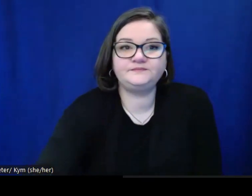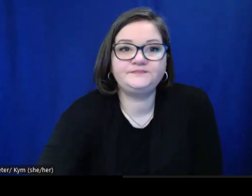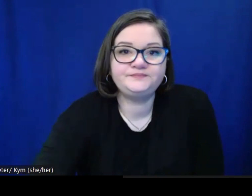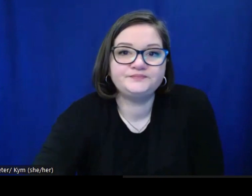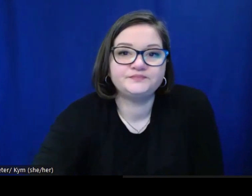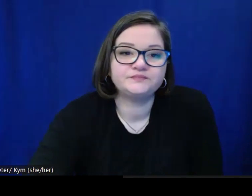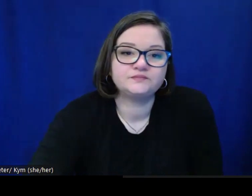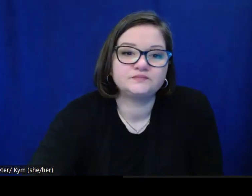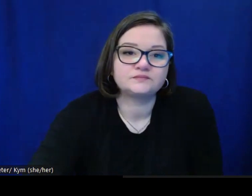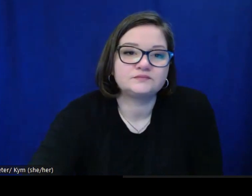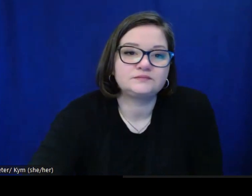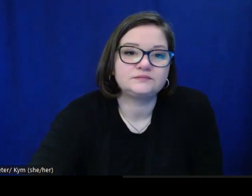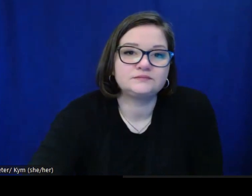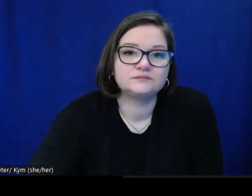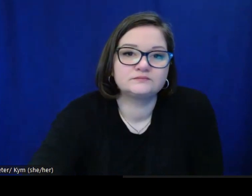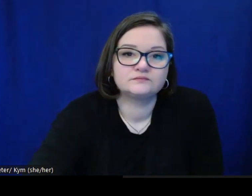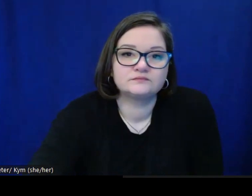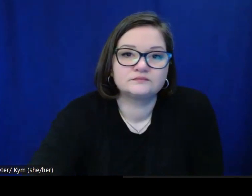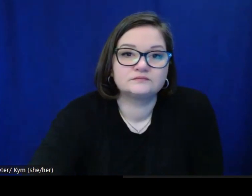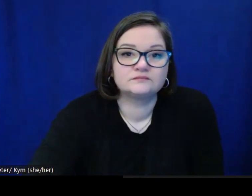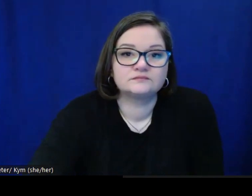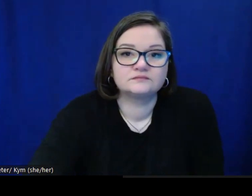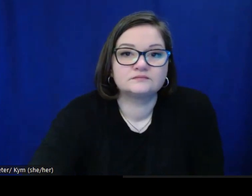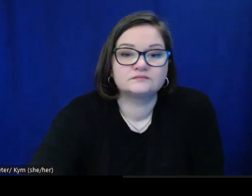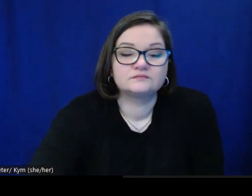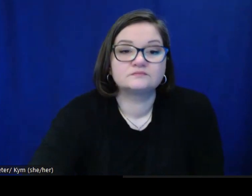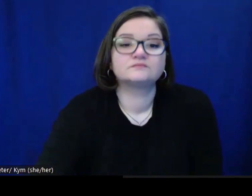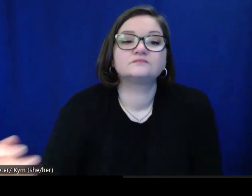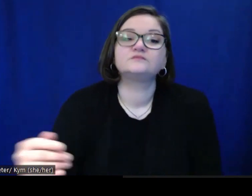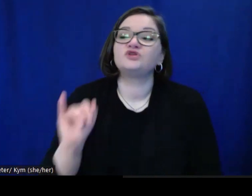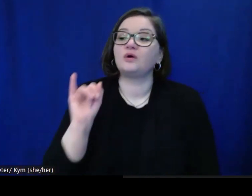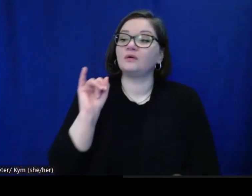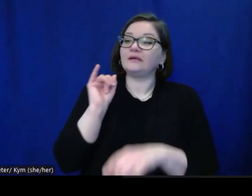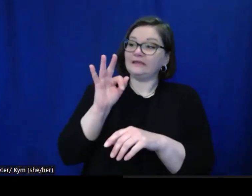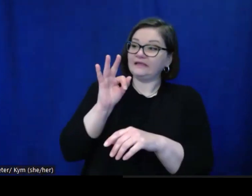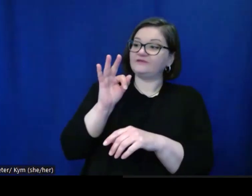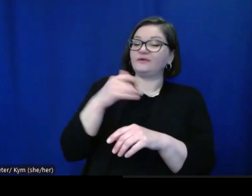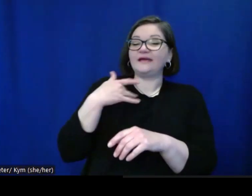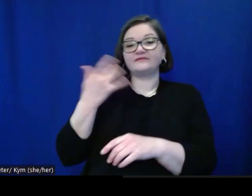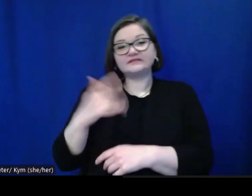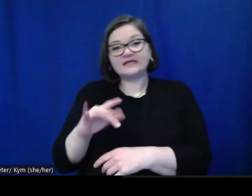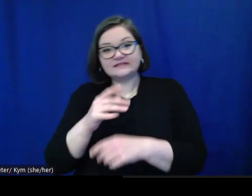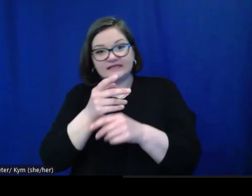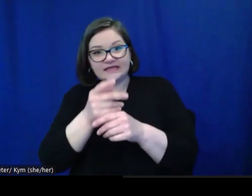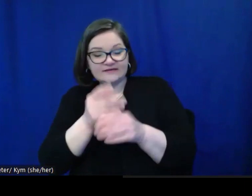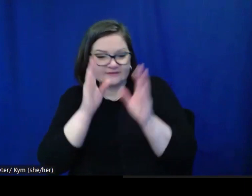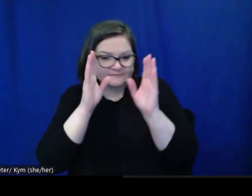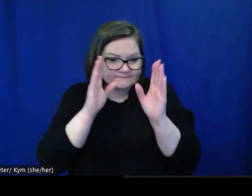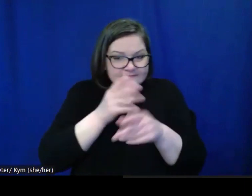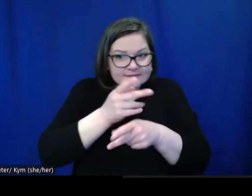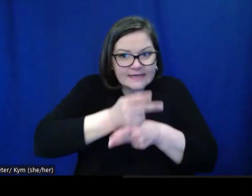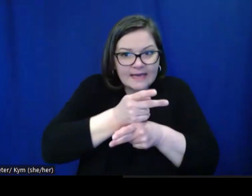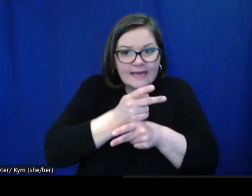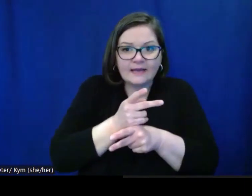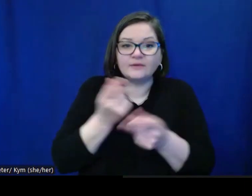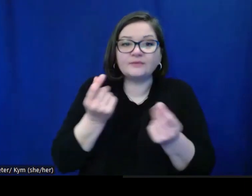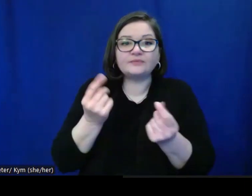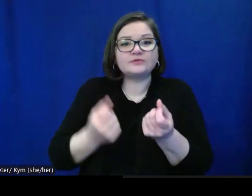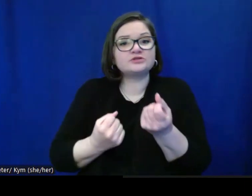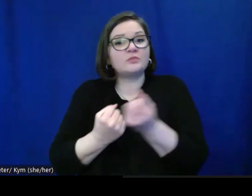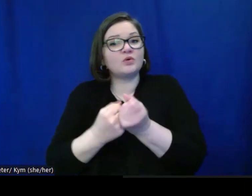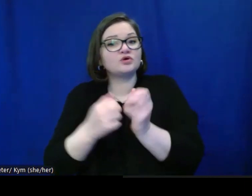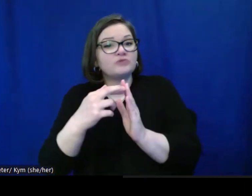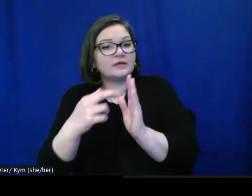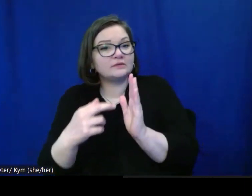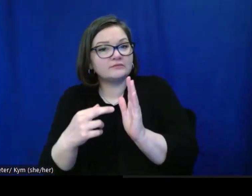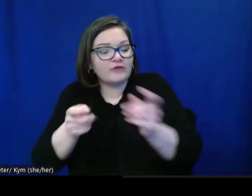So we find that when we have sensitive and attuned caregiving, it supports regulation. It helps